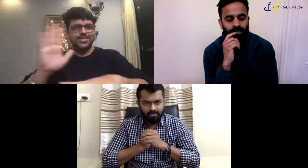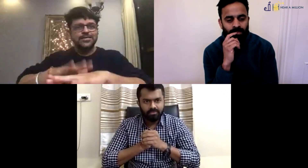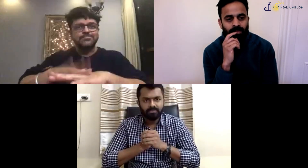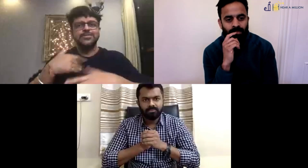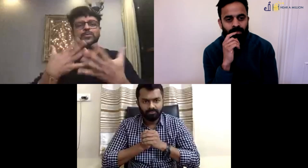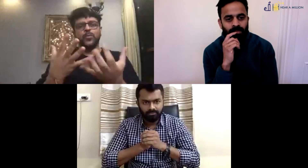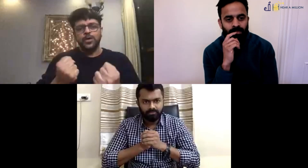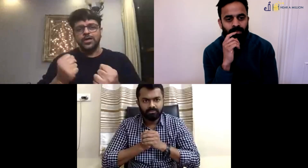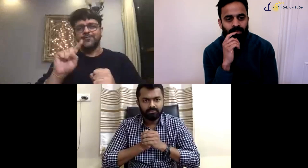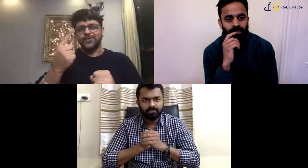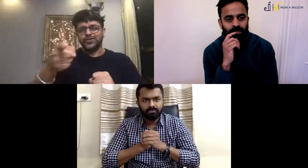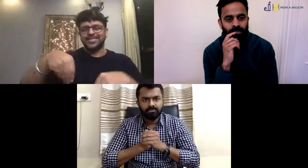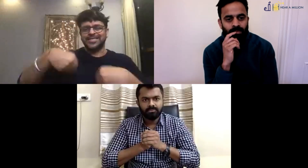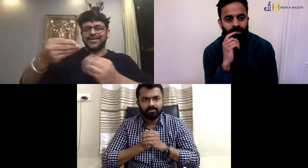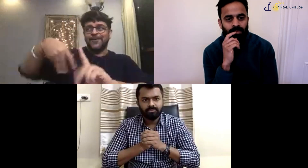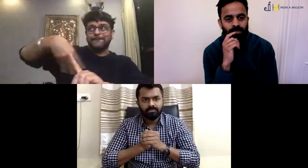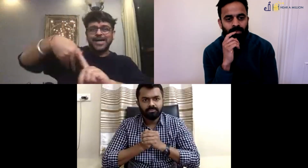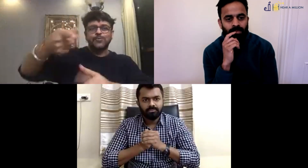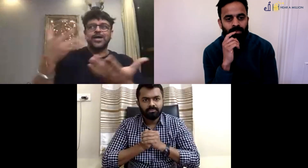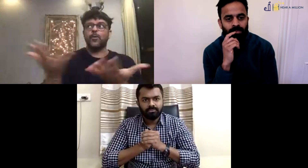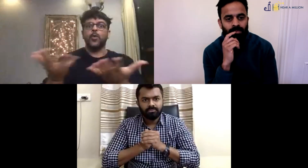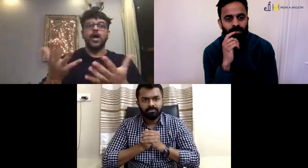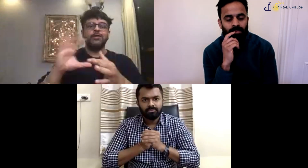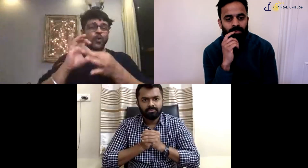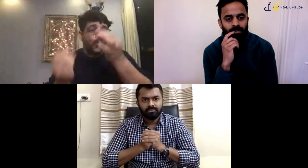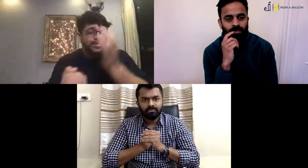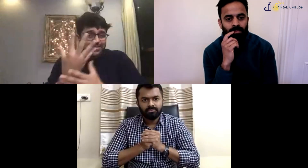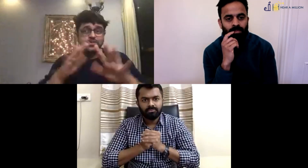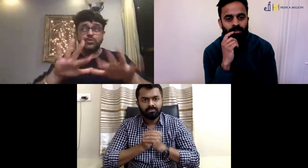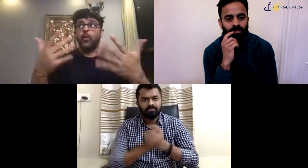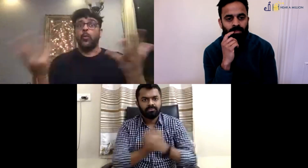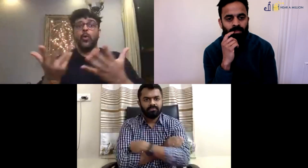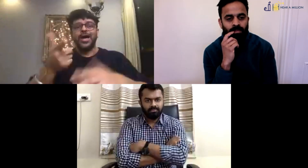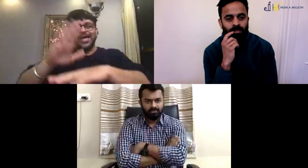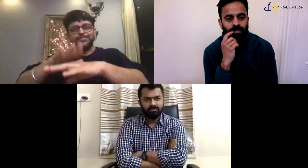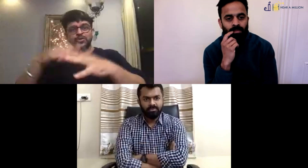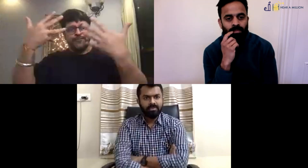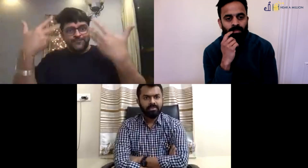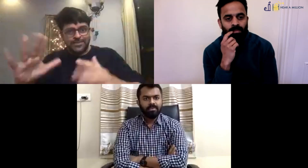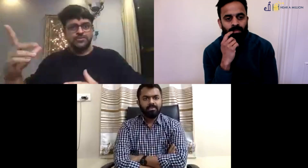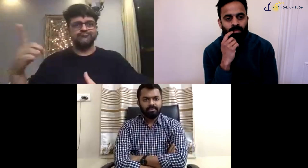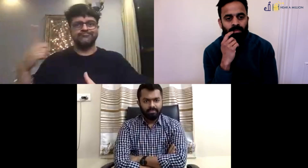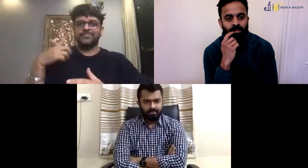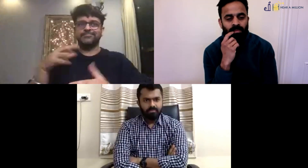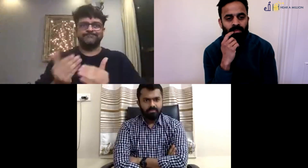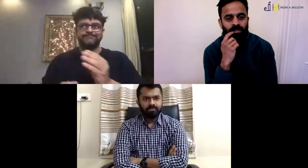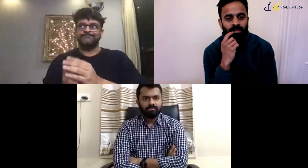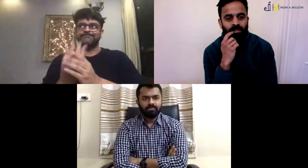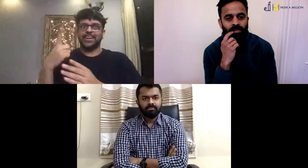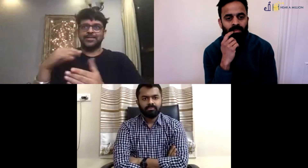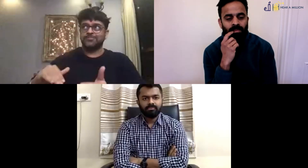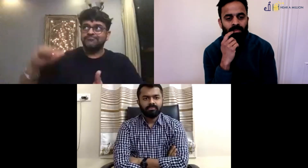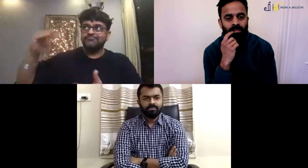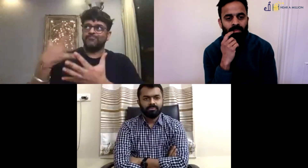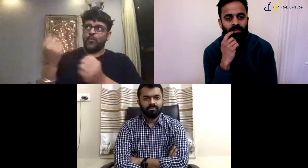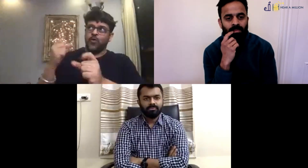for the leadership, advocacy, etc. for the deaf. I'd like you to give a background, be it an organization or what kind of an experience